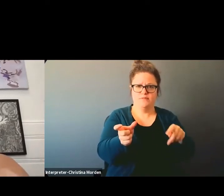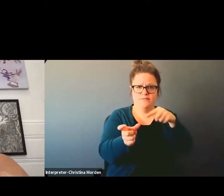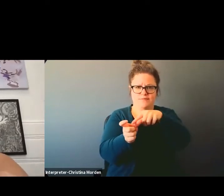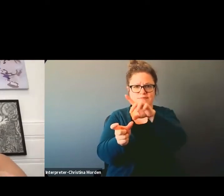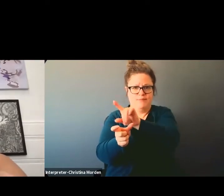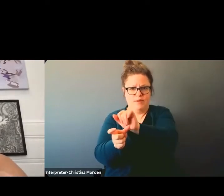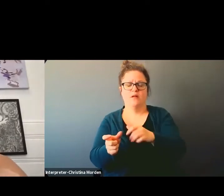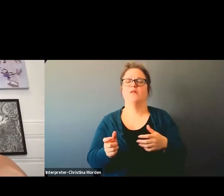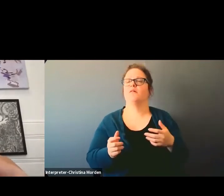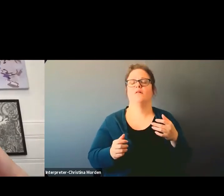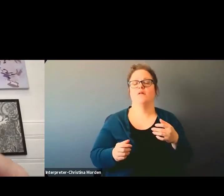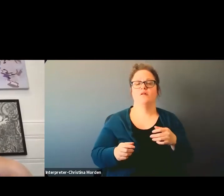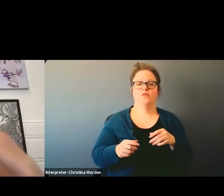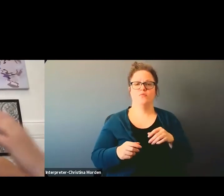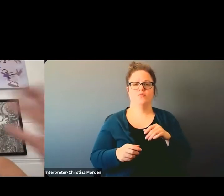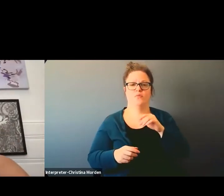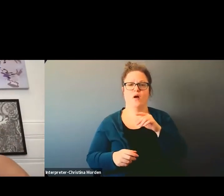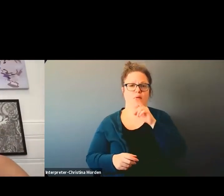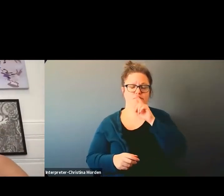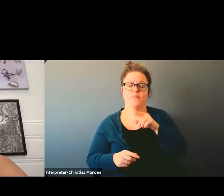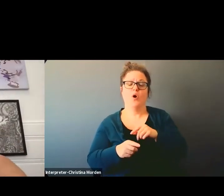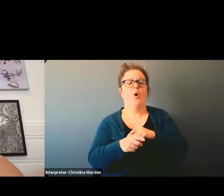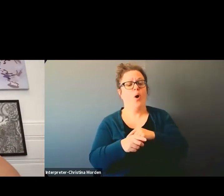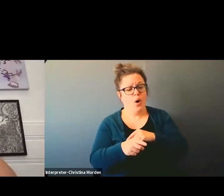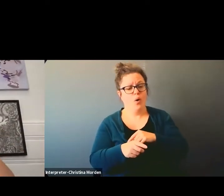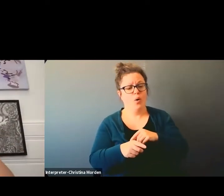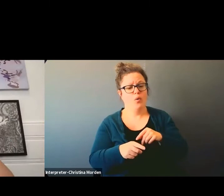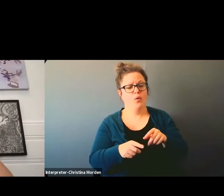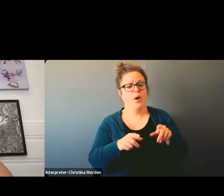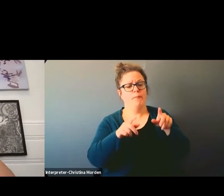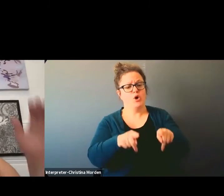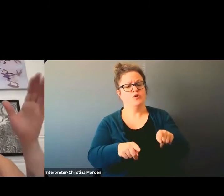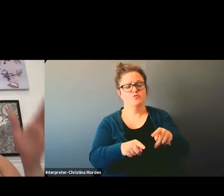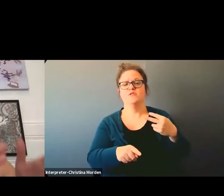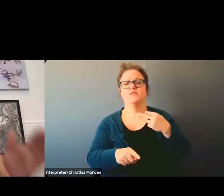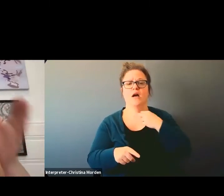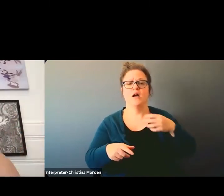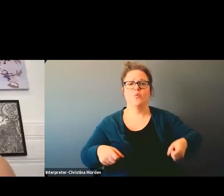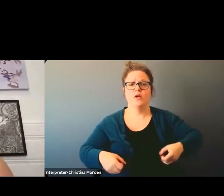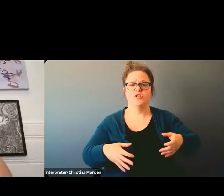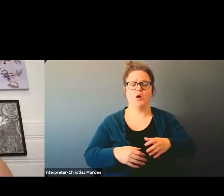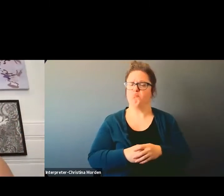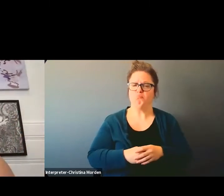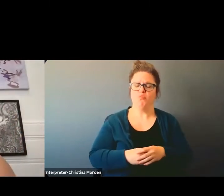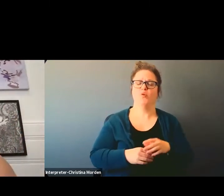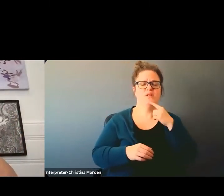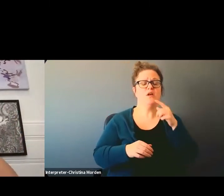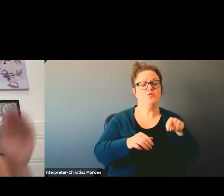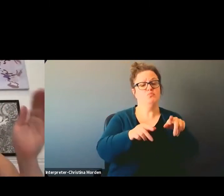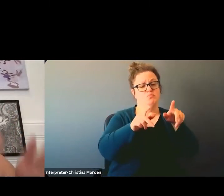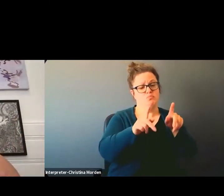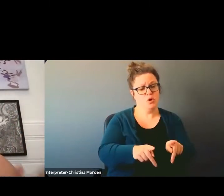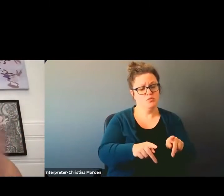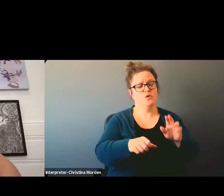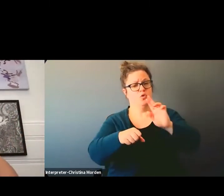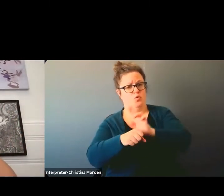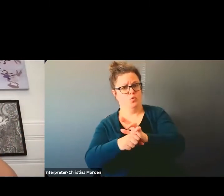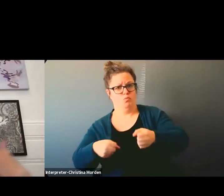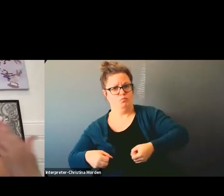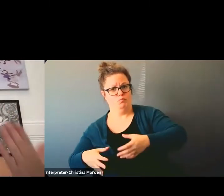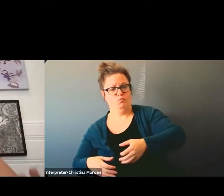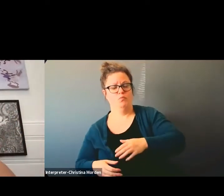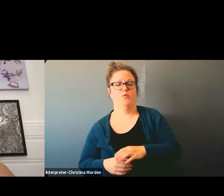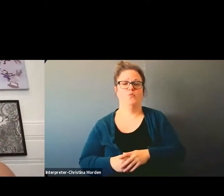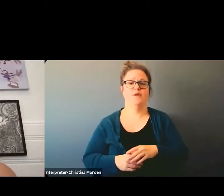who's stuck in a wheelchair, it's someone who utilizes a wheelchair. It's an artist with a disability, not a disabled